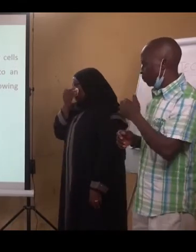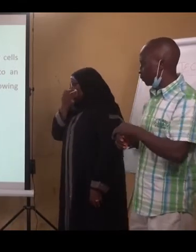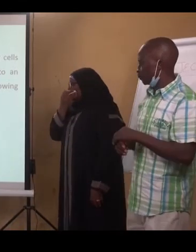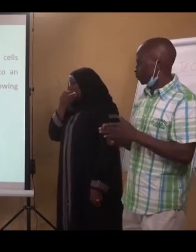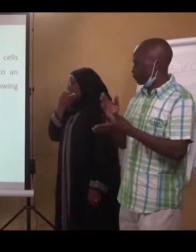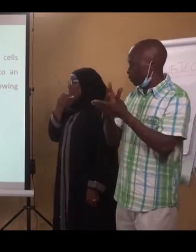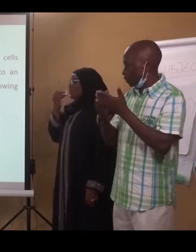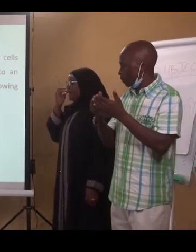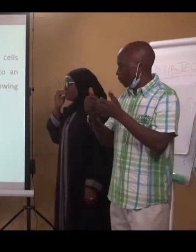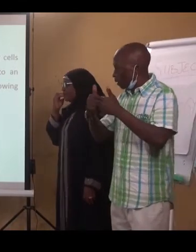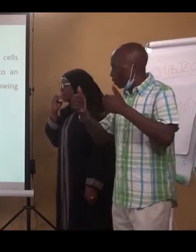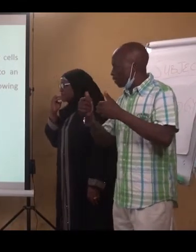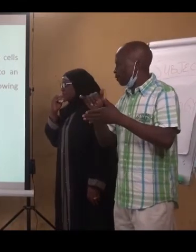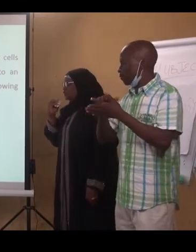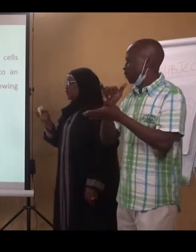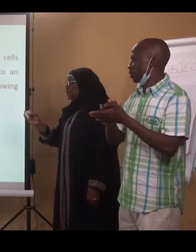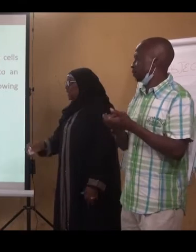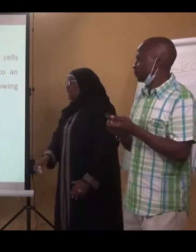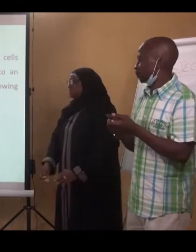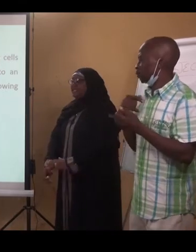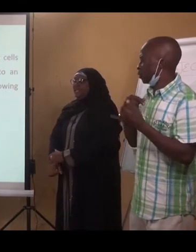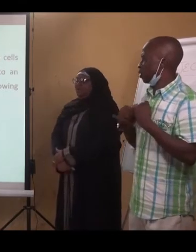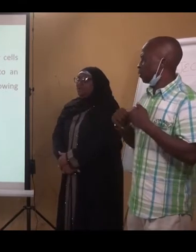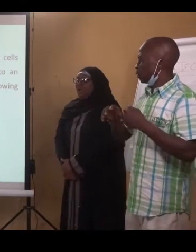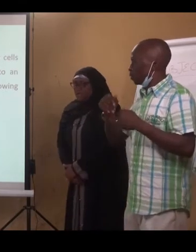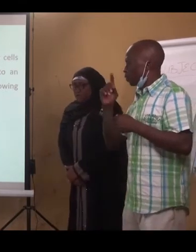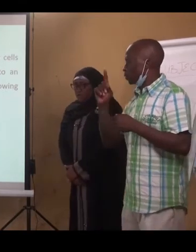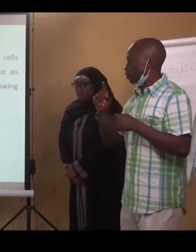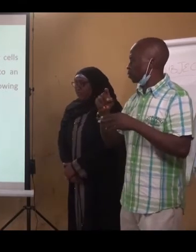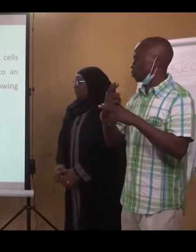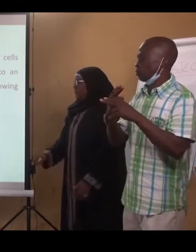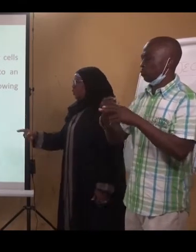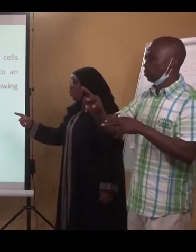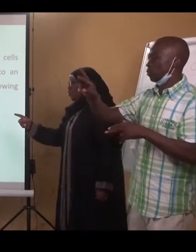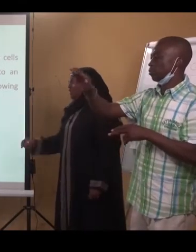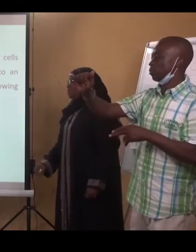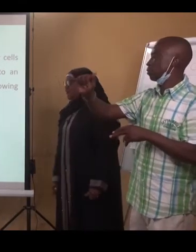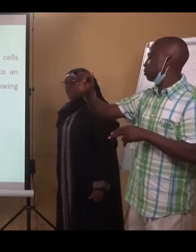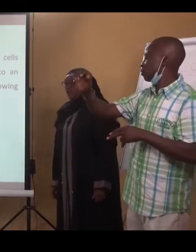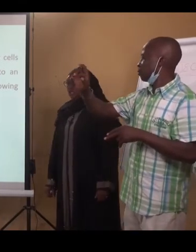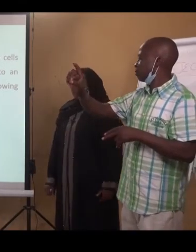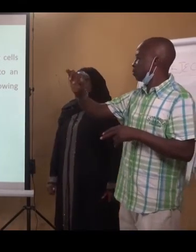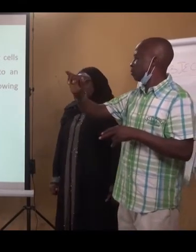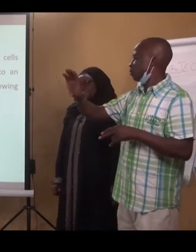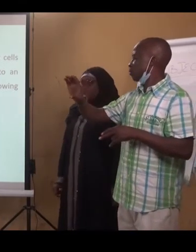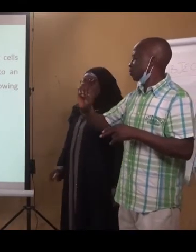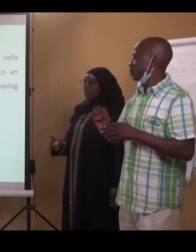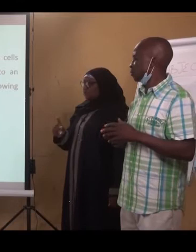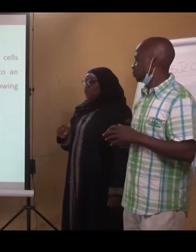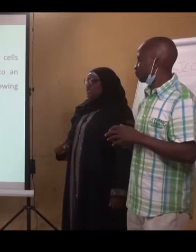the plumule, we have another structure known as the radicle or embryonic roots. My students,